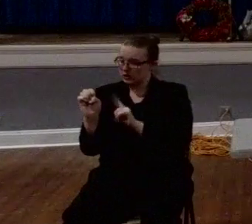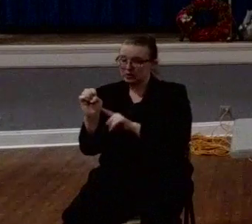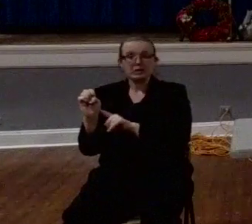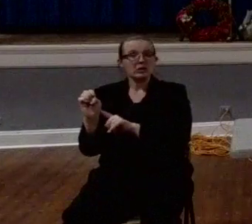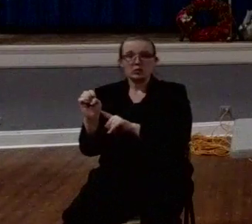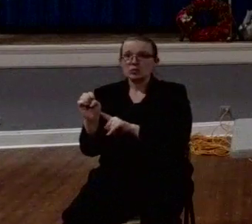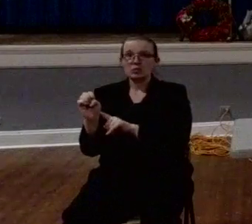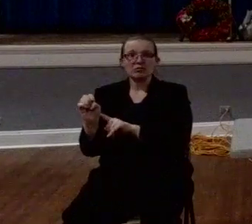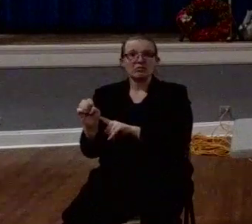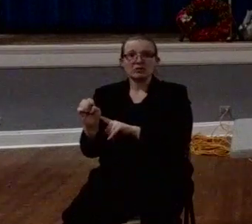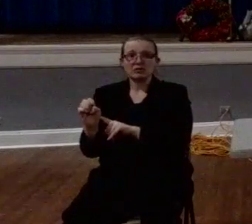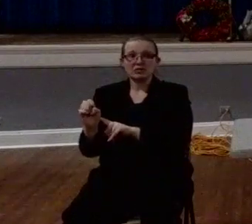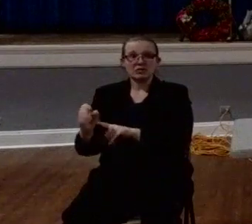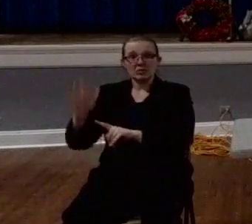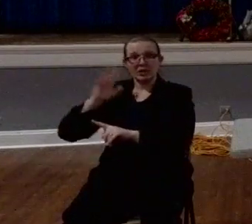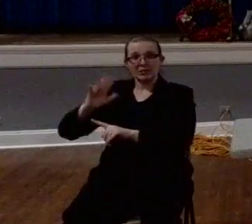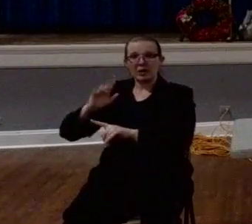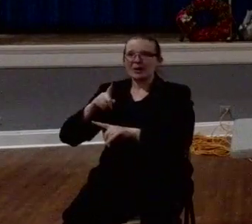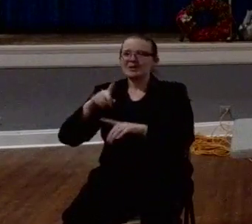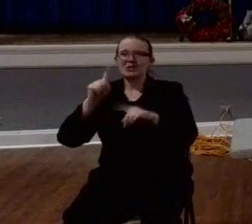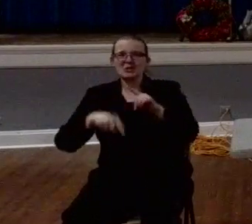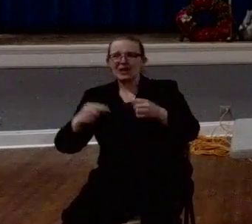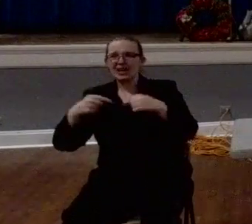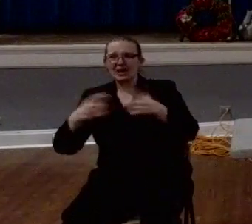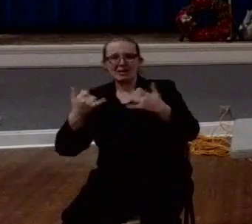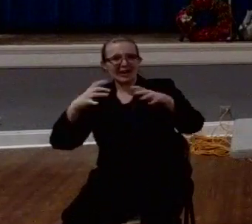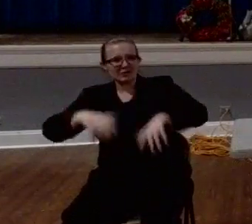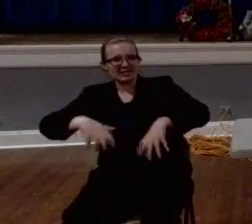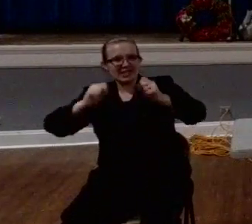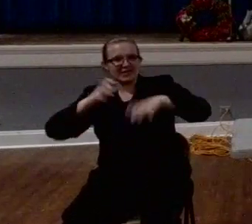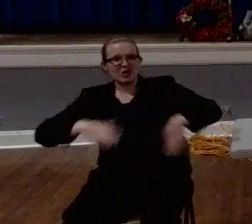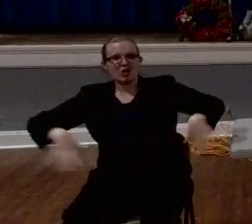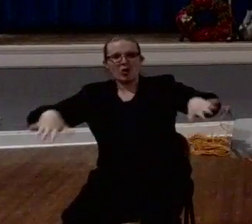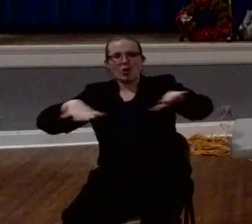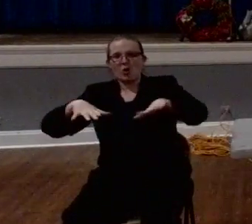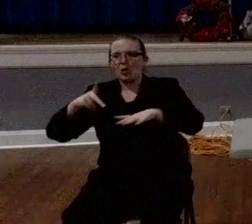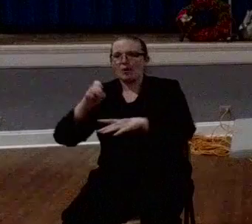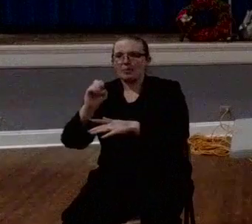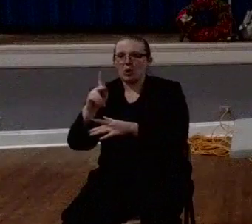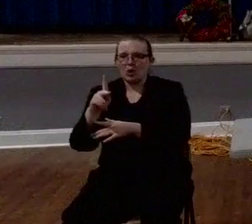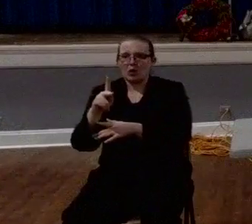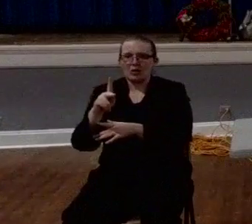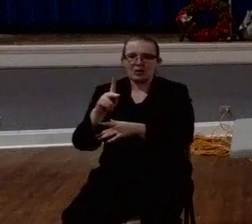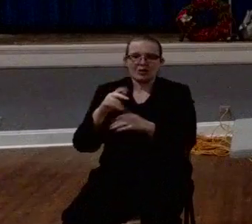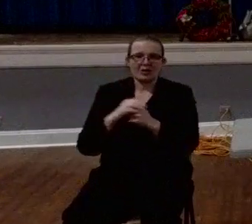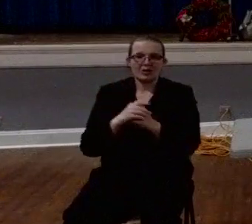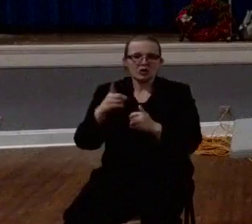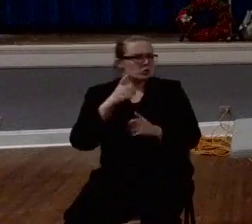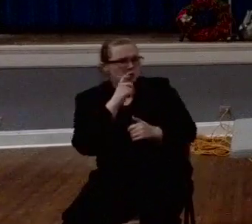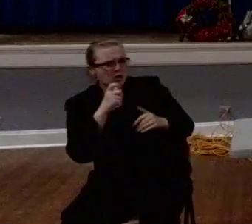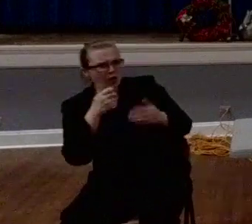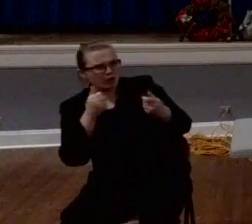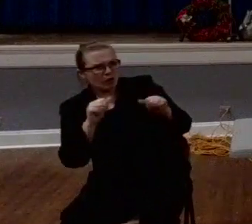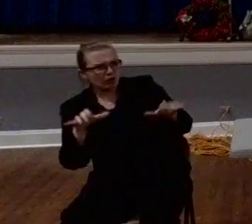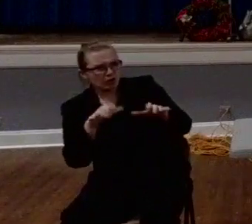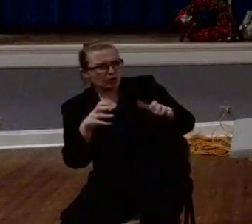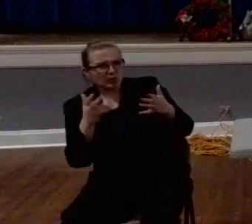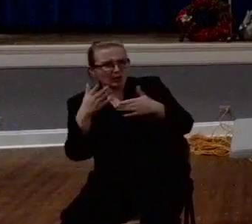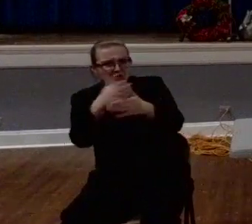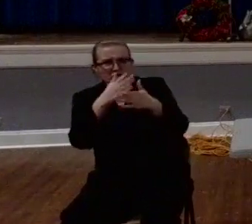of our thoughts. But you can't come and try to take over the whole park because we had included right from the very